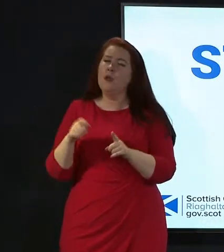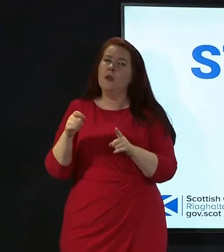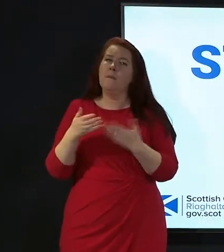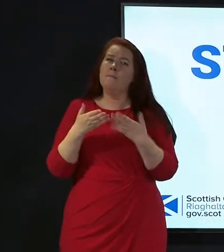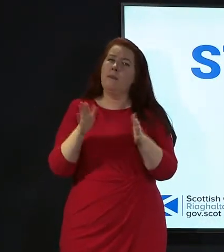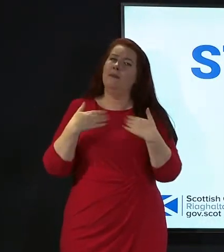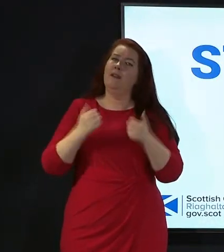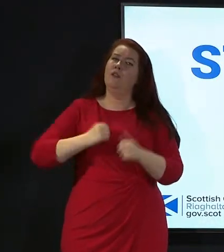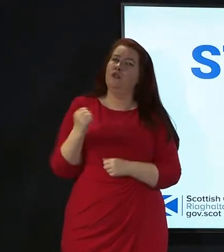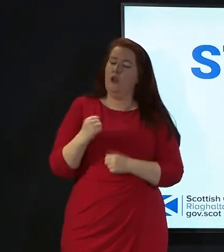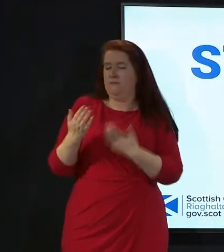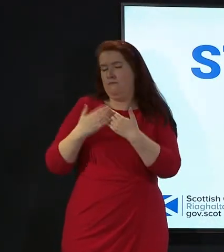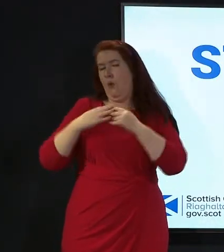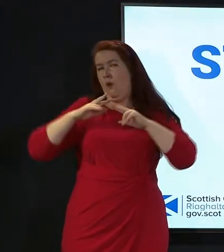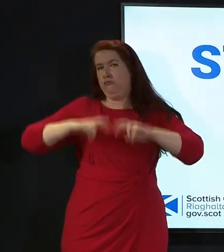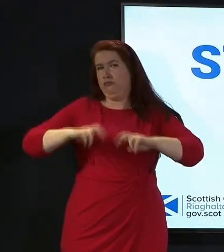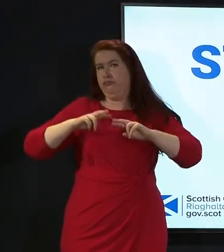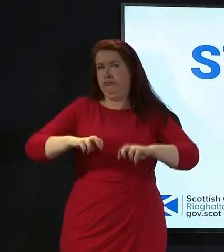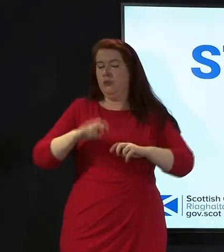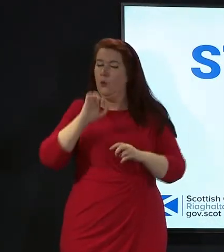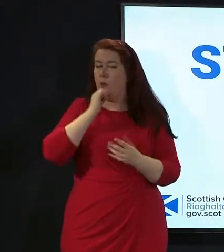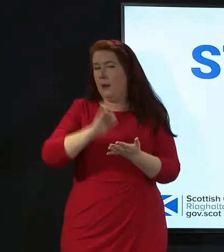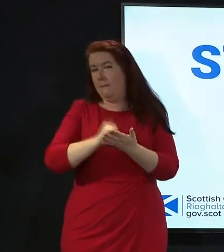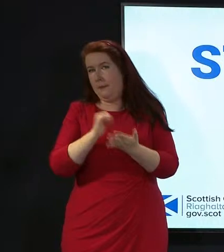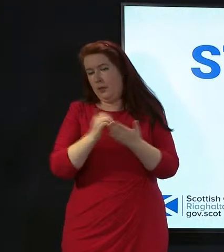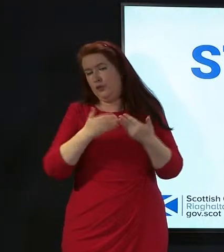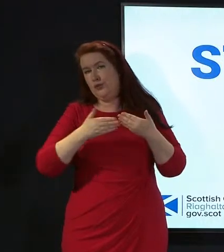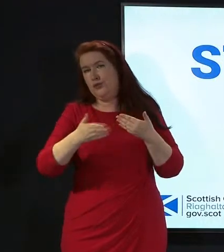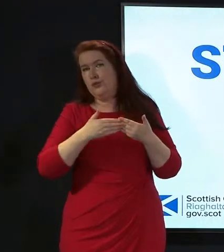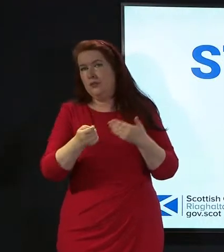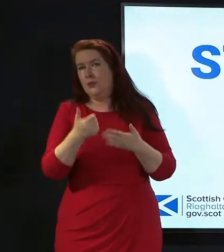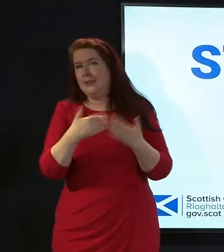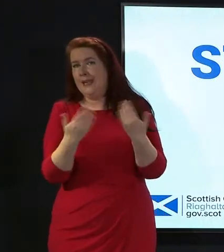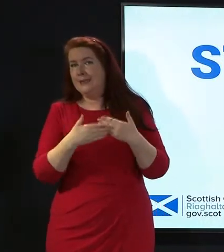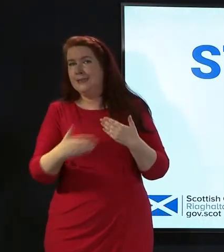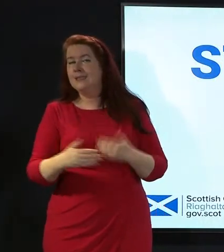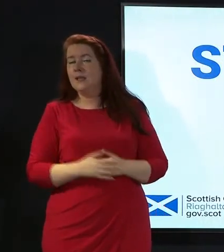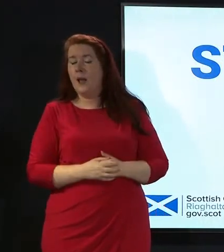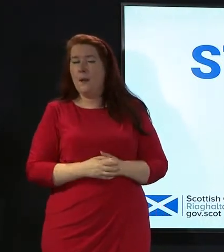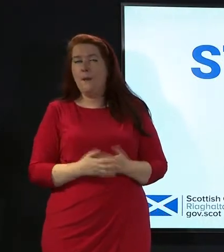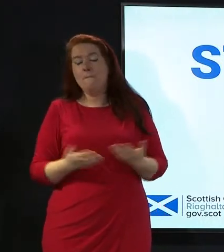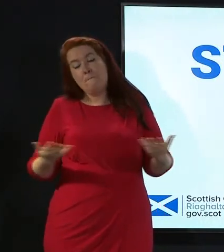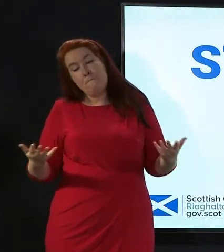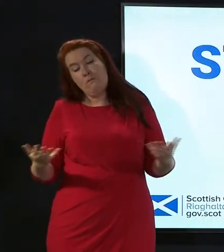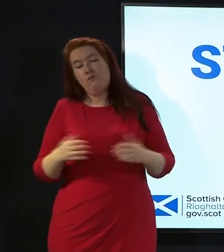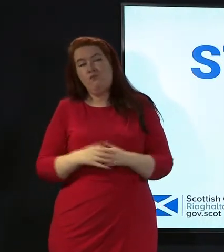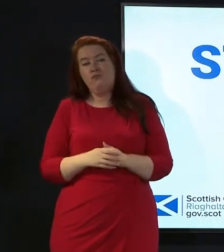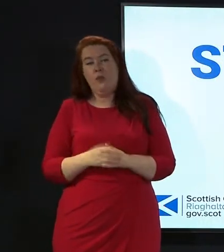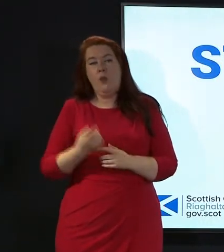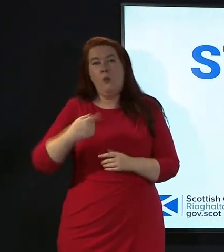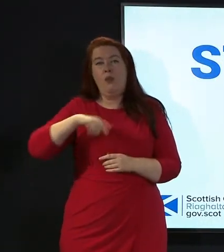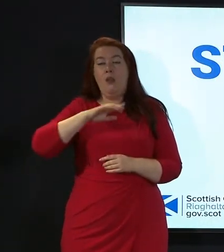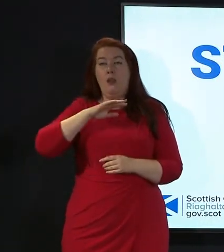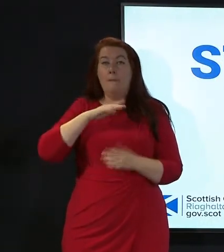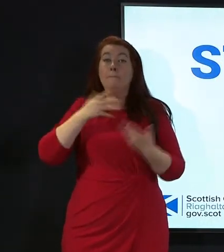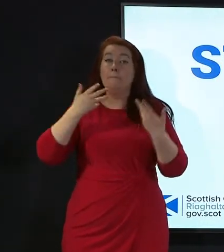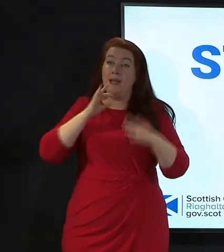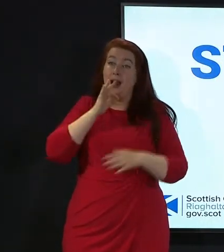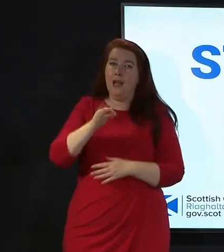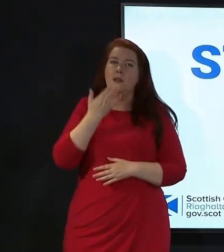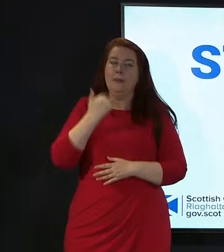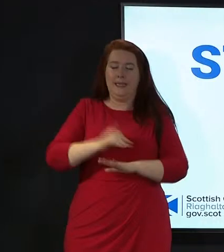of this and may publish some more detail in that in the coming days. You know, we asked people not to